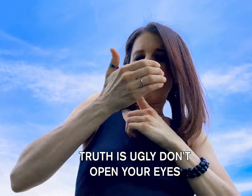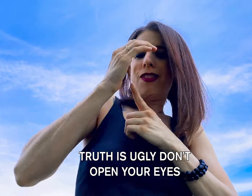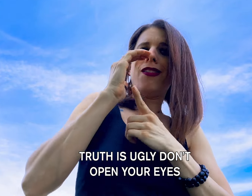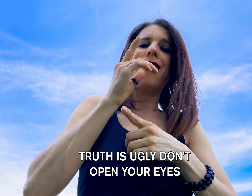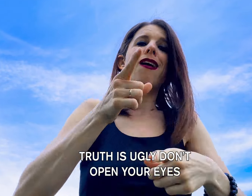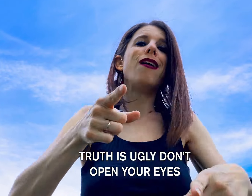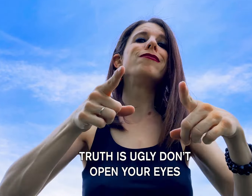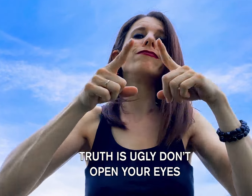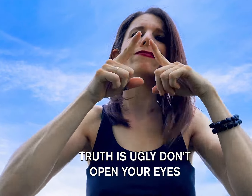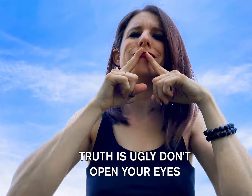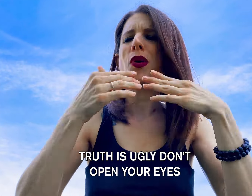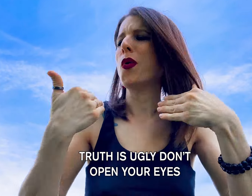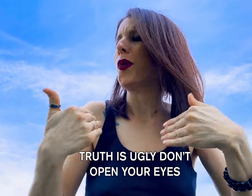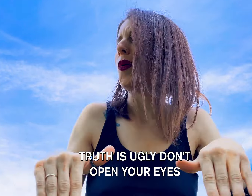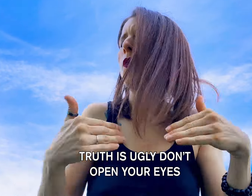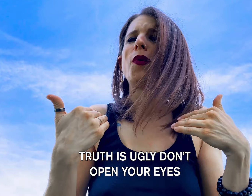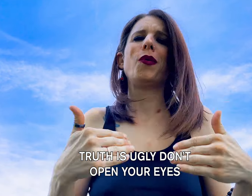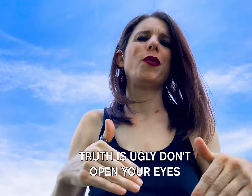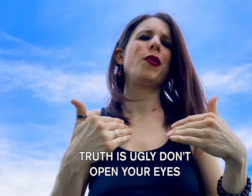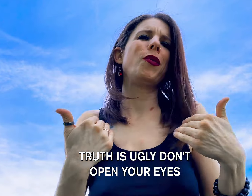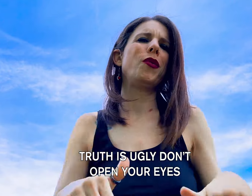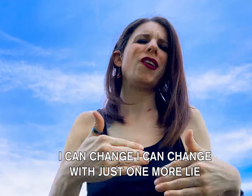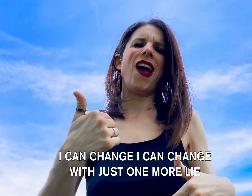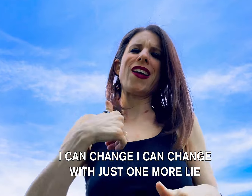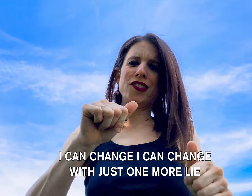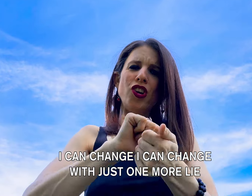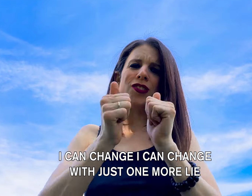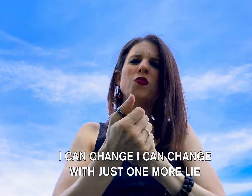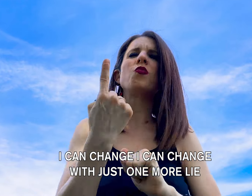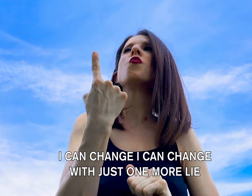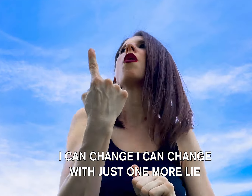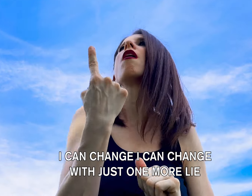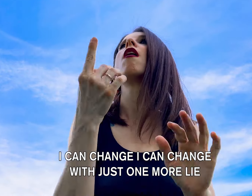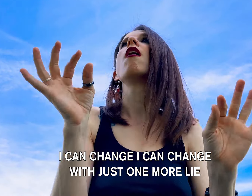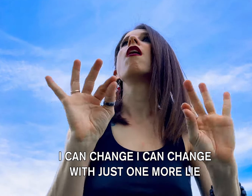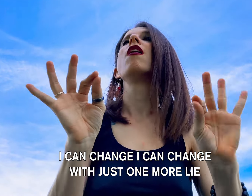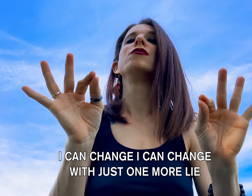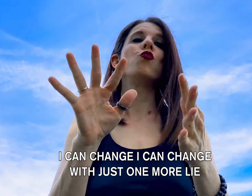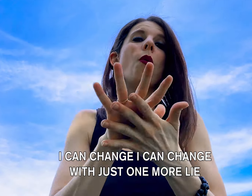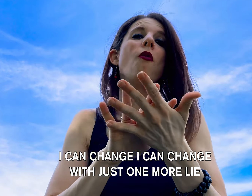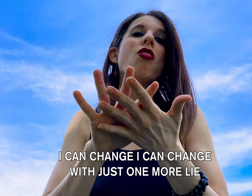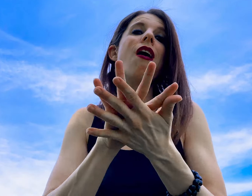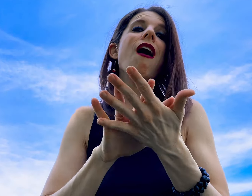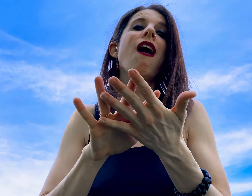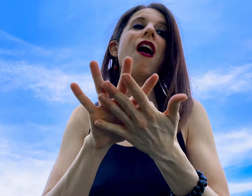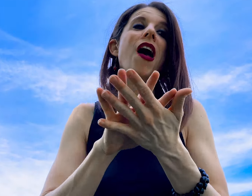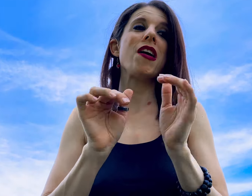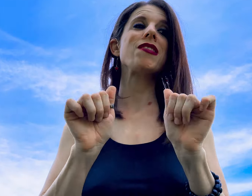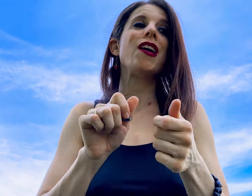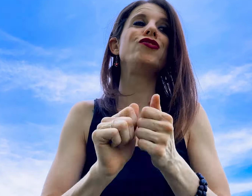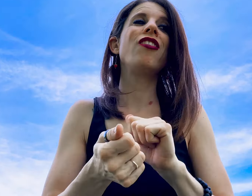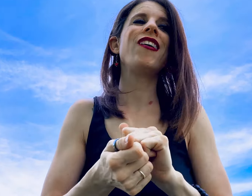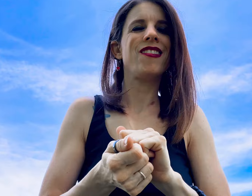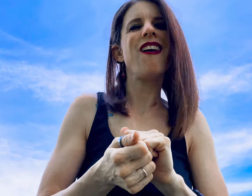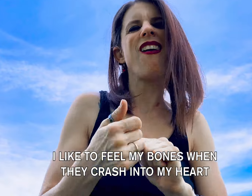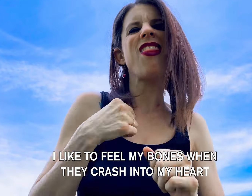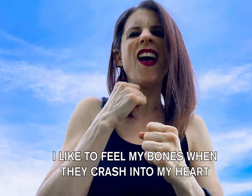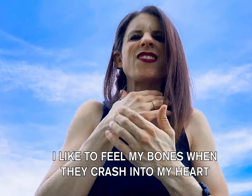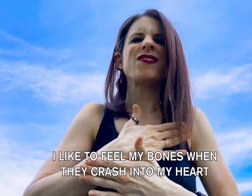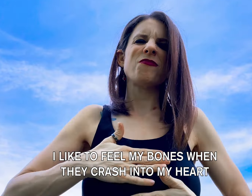don't open your eyes. I can change with just one more lie. I like to